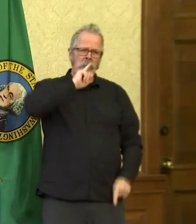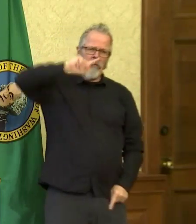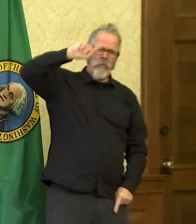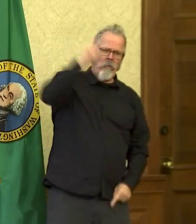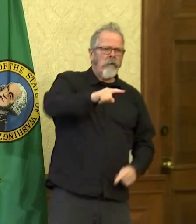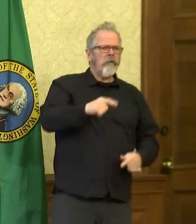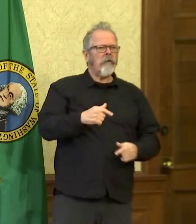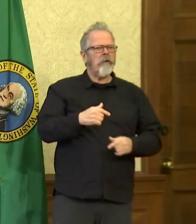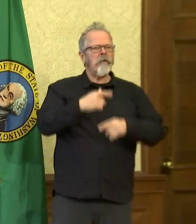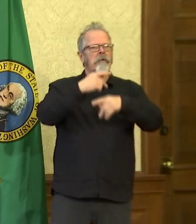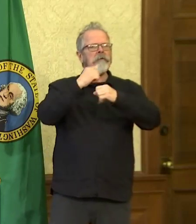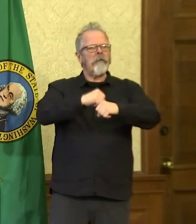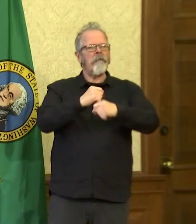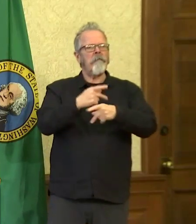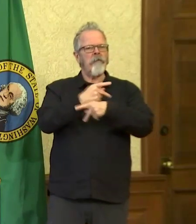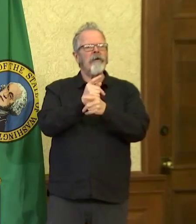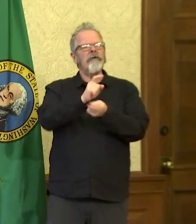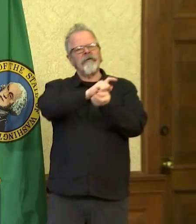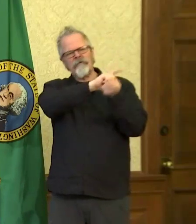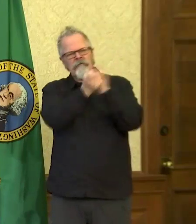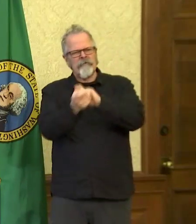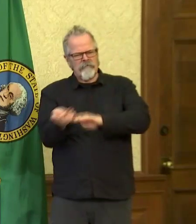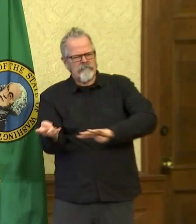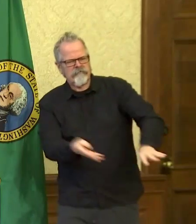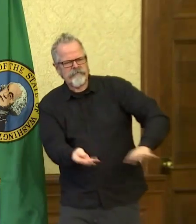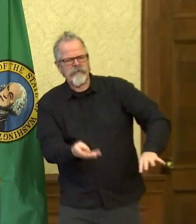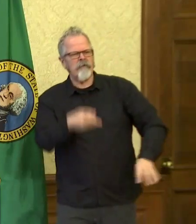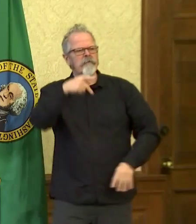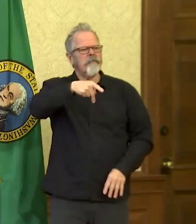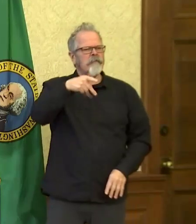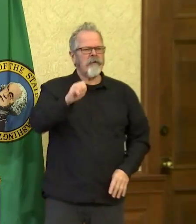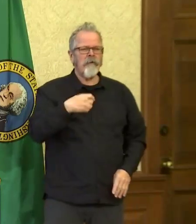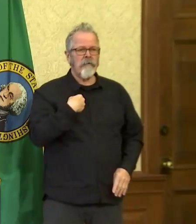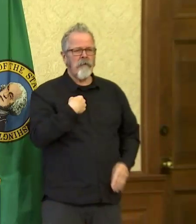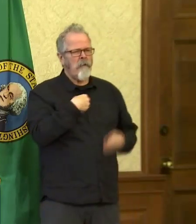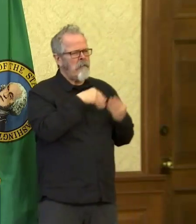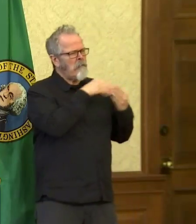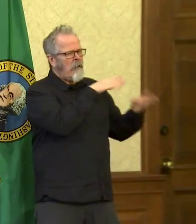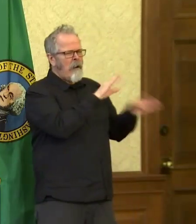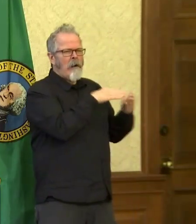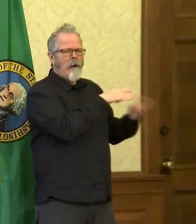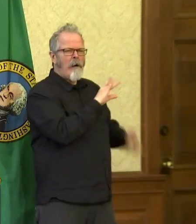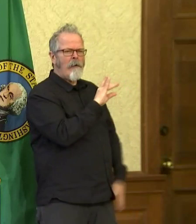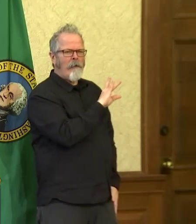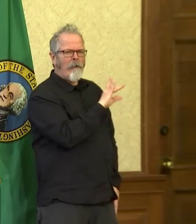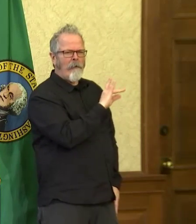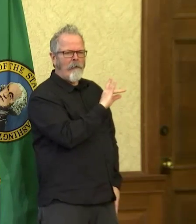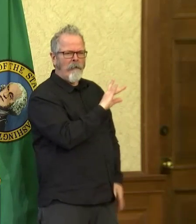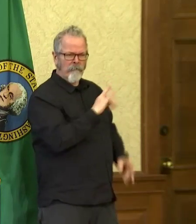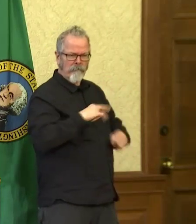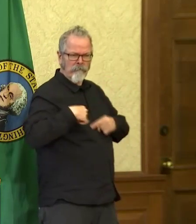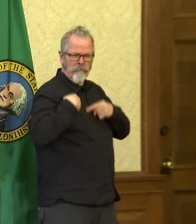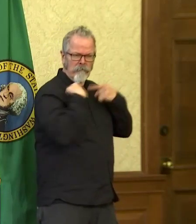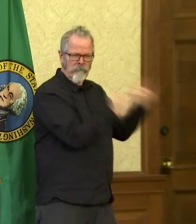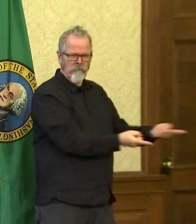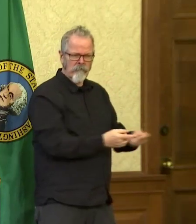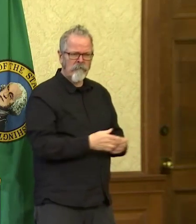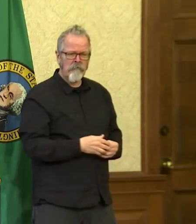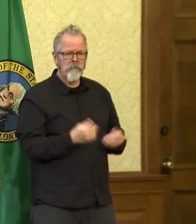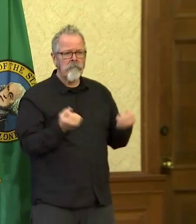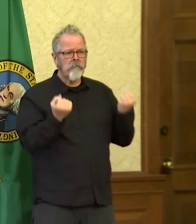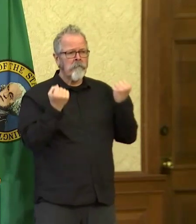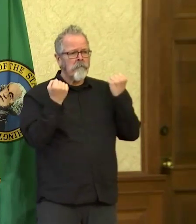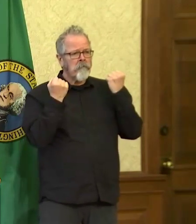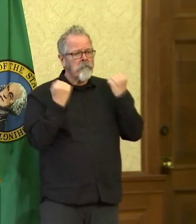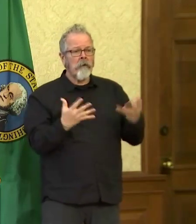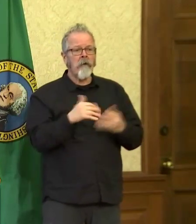And Republican and Democrat governors share that view and have for some period of time. Now the federal government is starting to do a little